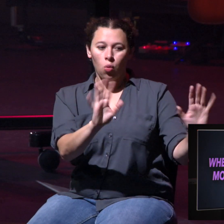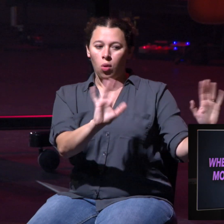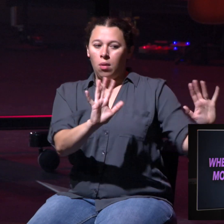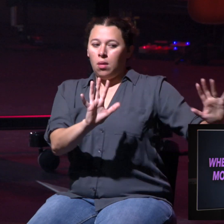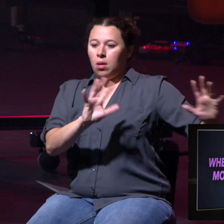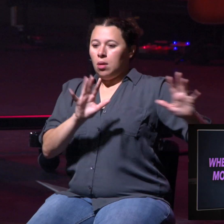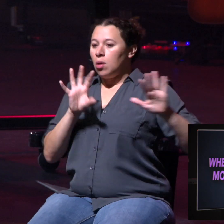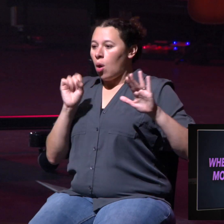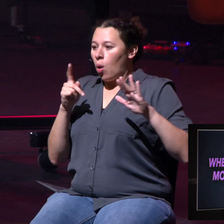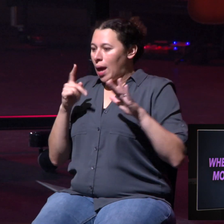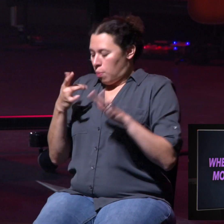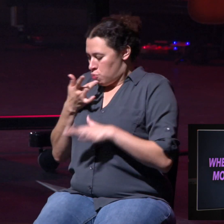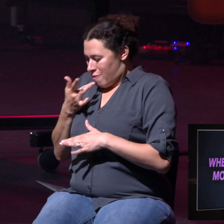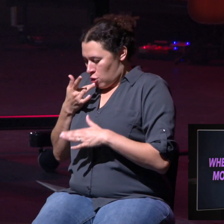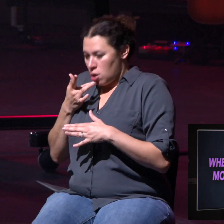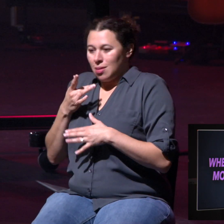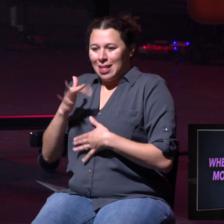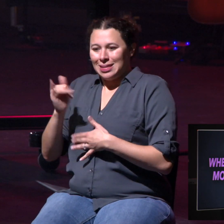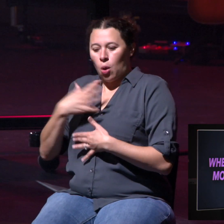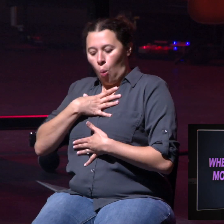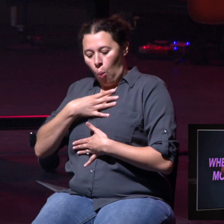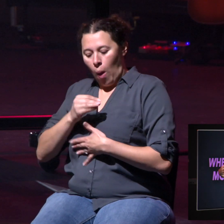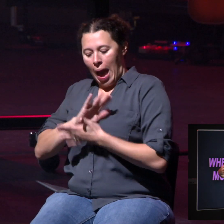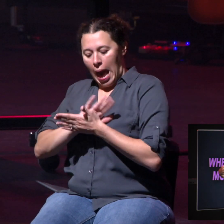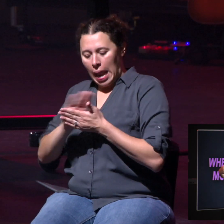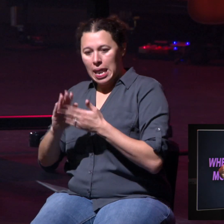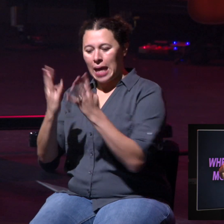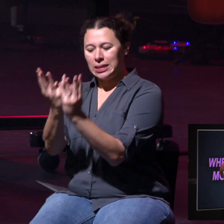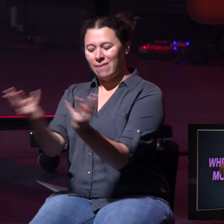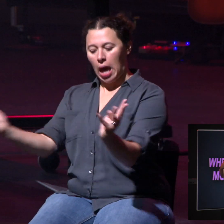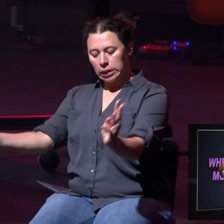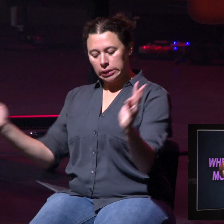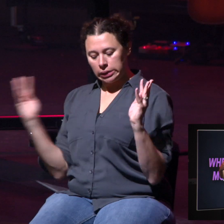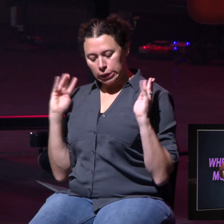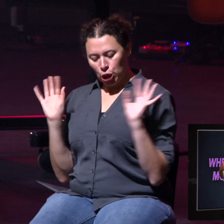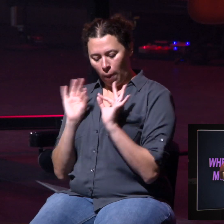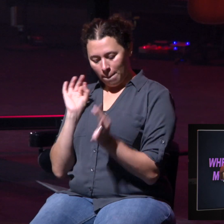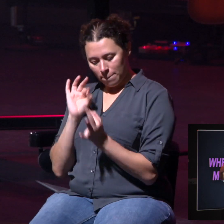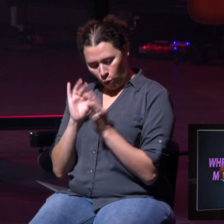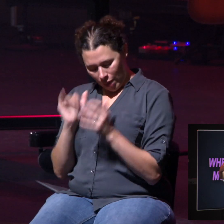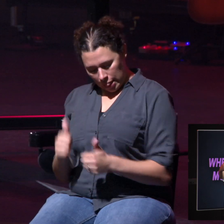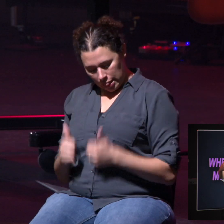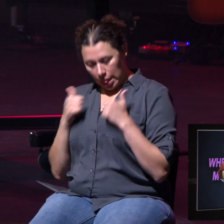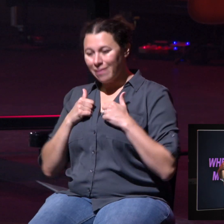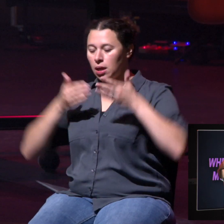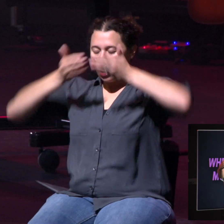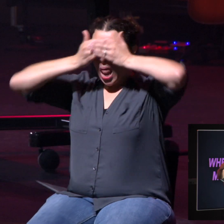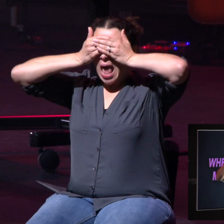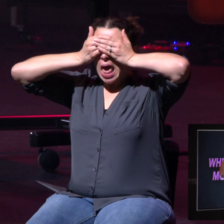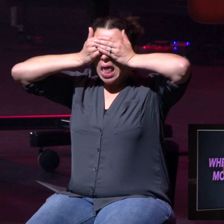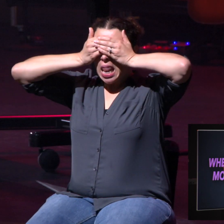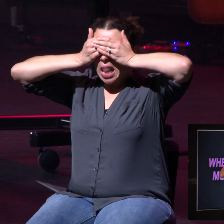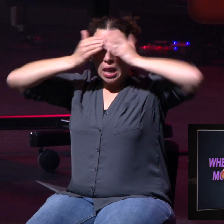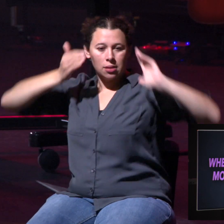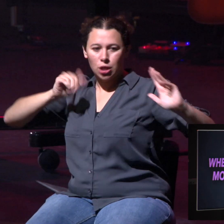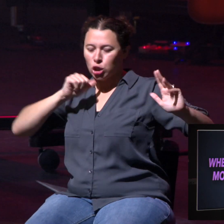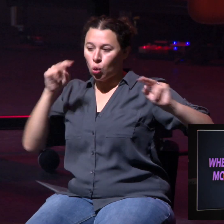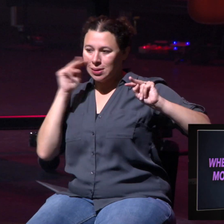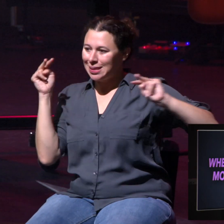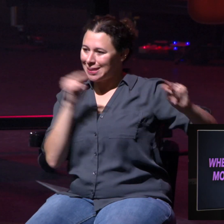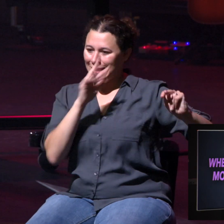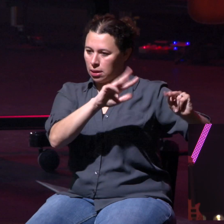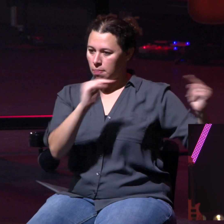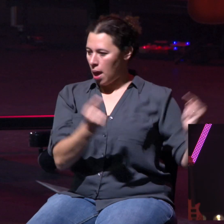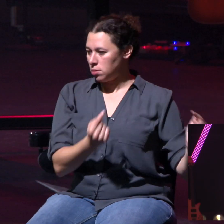us and these white picket fences and this place of perfection around us where we don't see the needs around us. We don't see people who